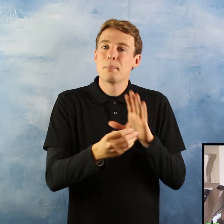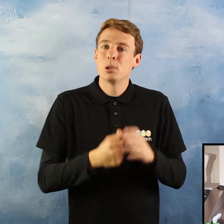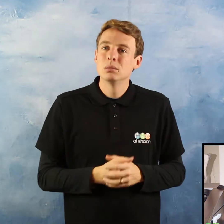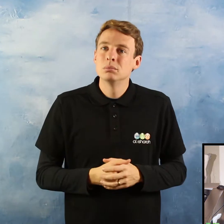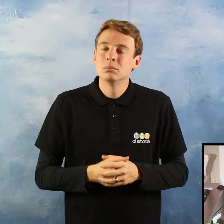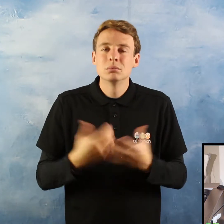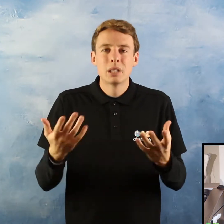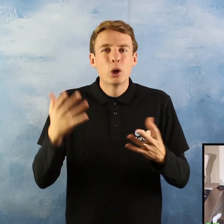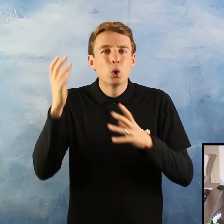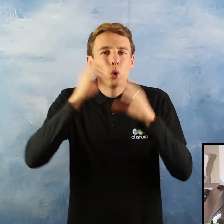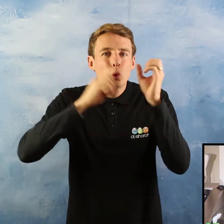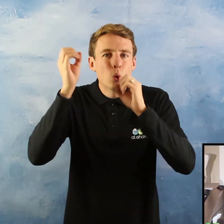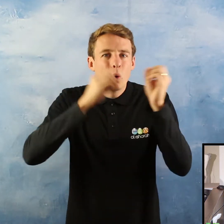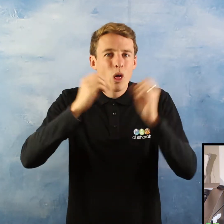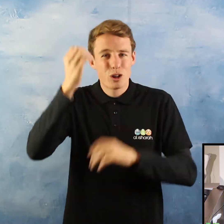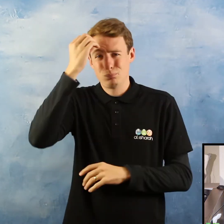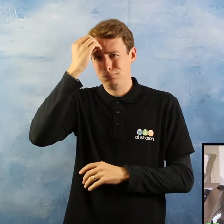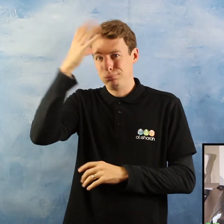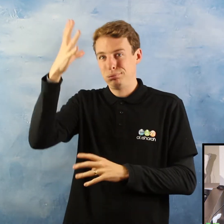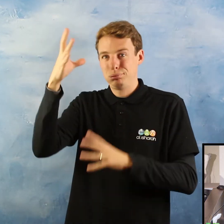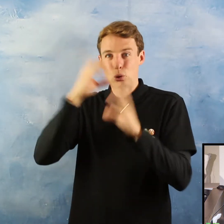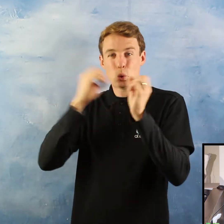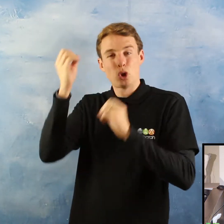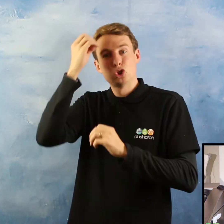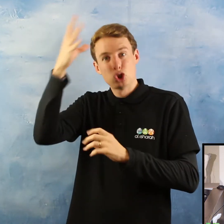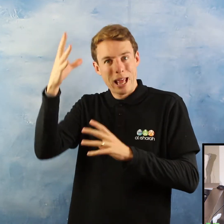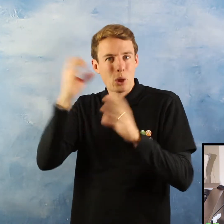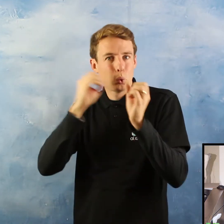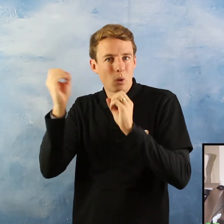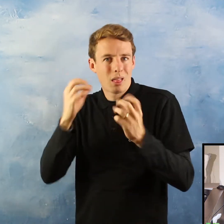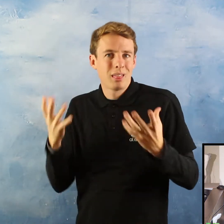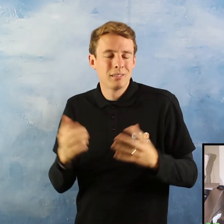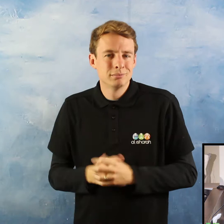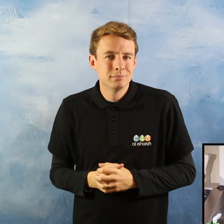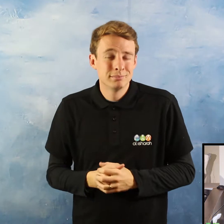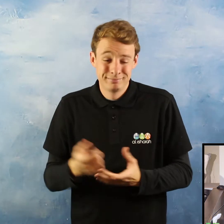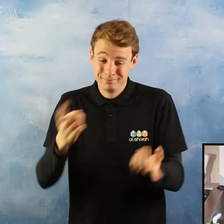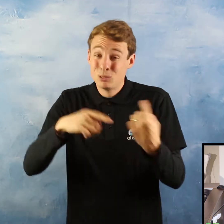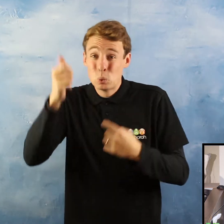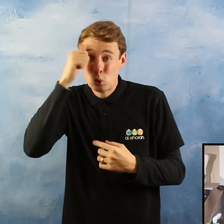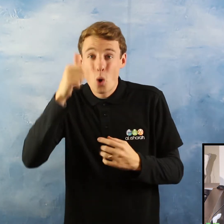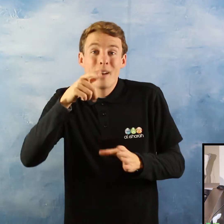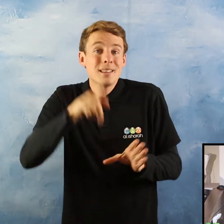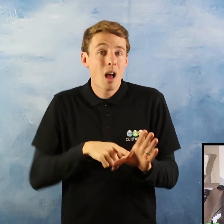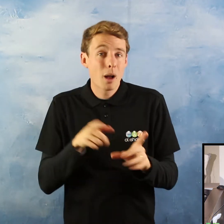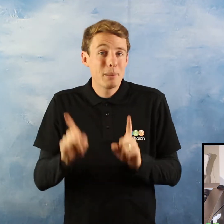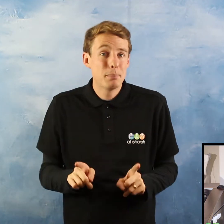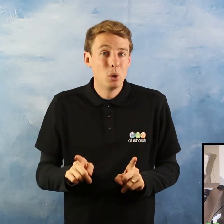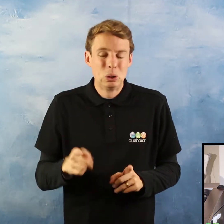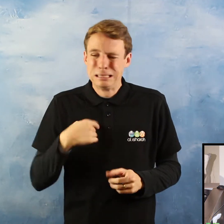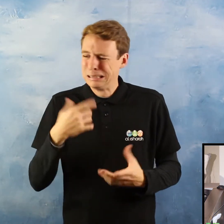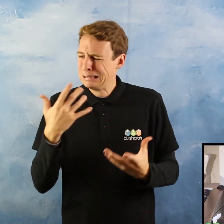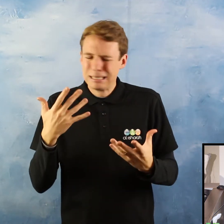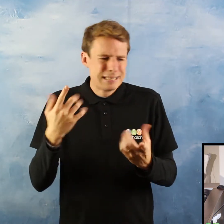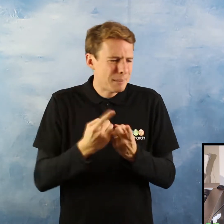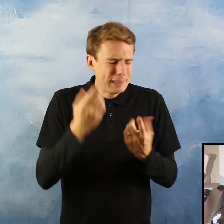internet, Shaykh Google, and you will agree with me, most people, especially young people, to find out something, they type in the